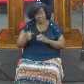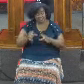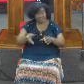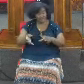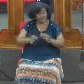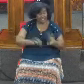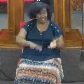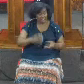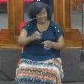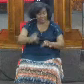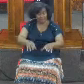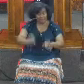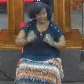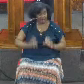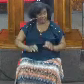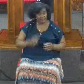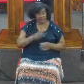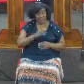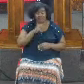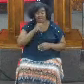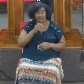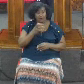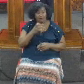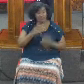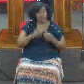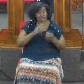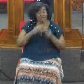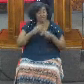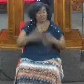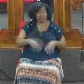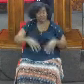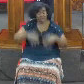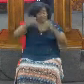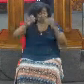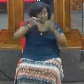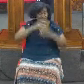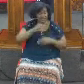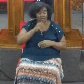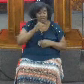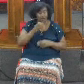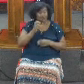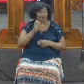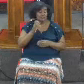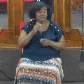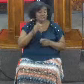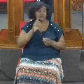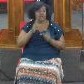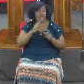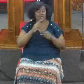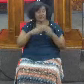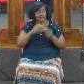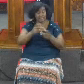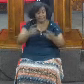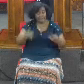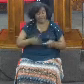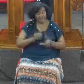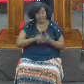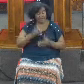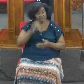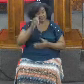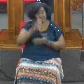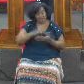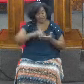want you to talk about the burial. He doesn't want you to talk about the resurrection. He doesn't want you to talk about that place that is called hell.